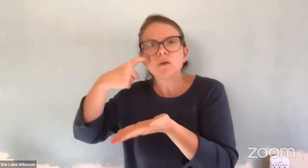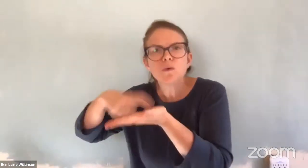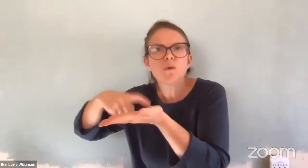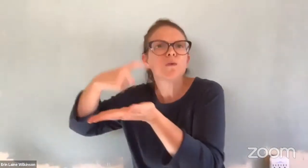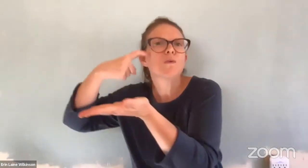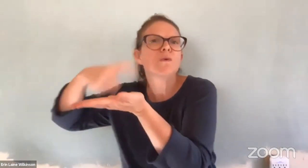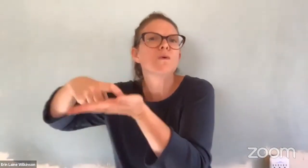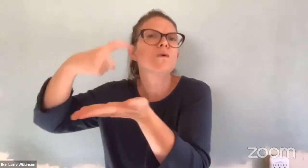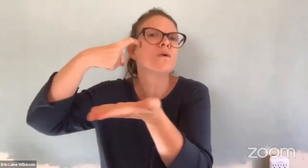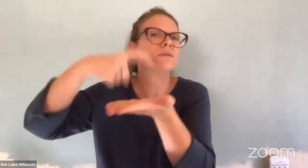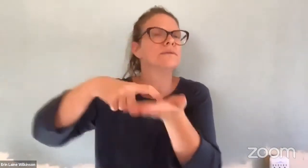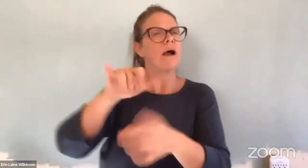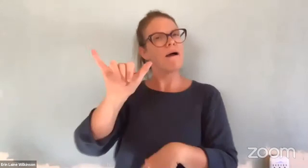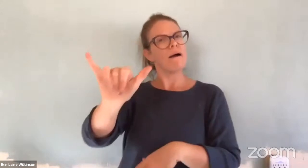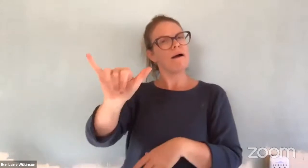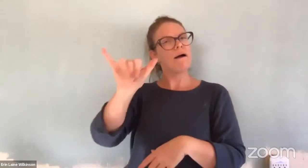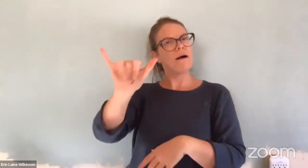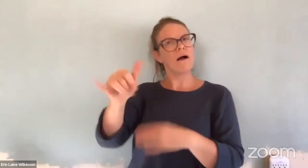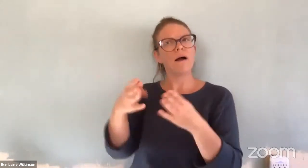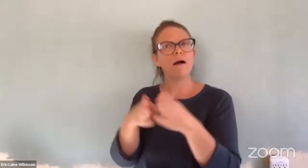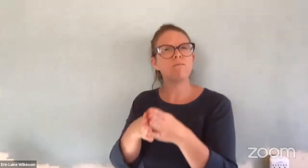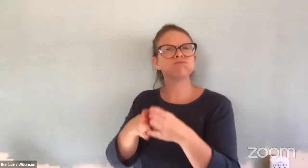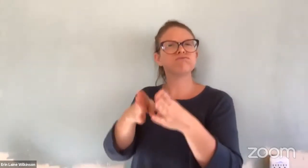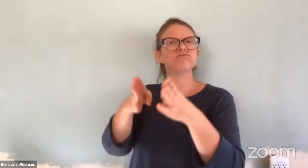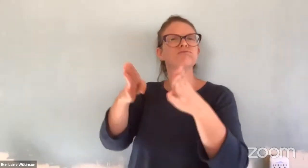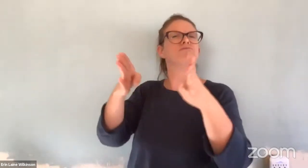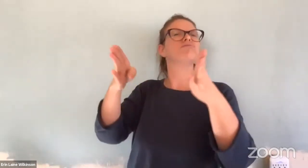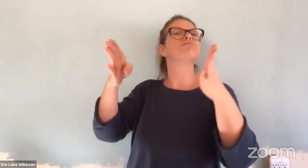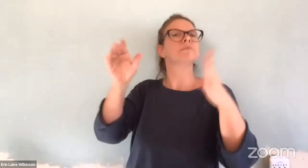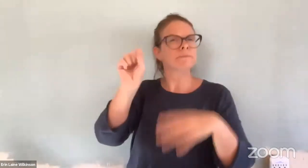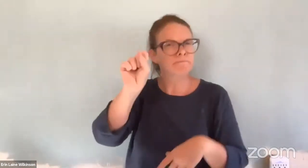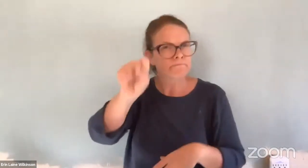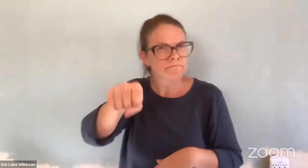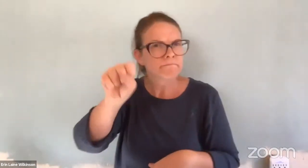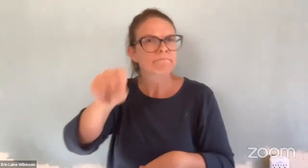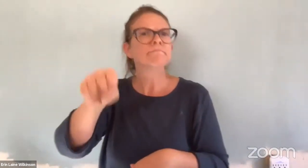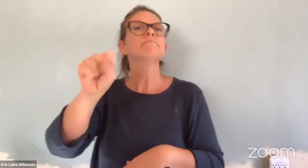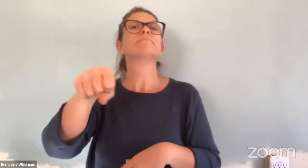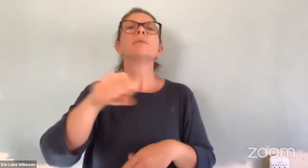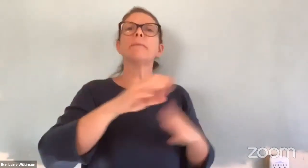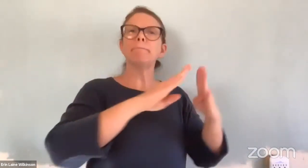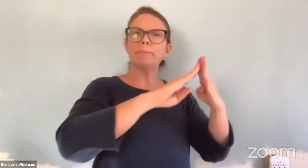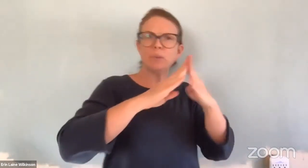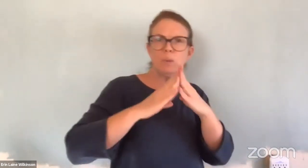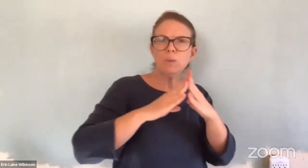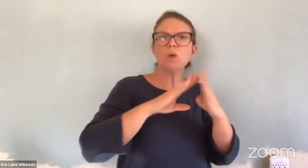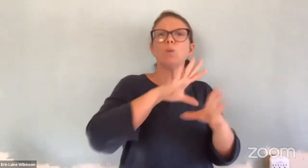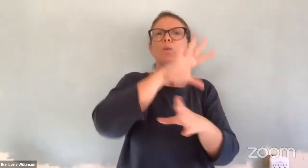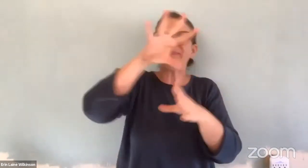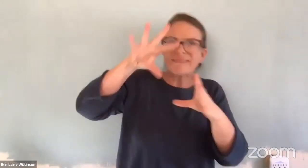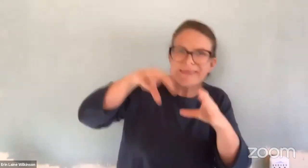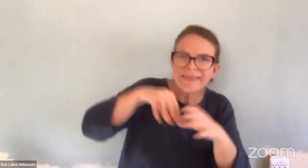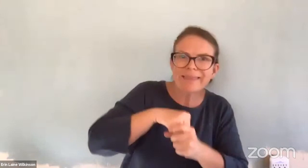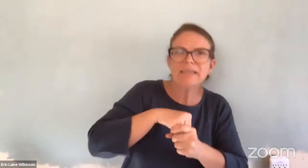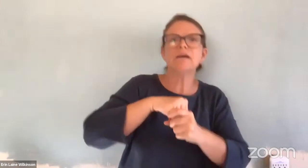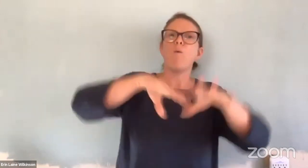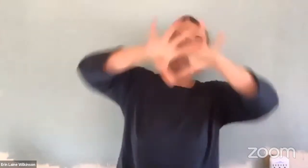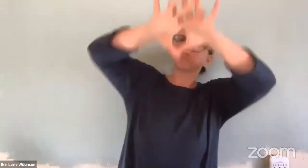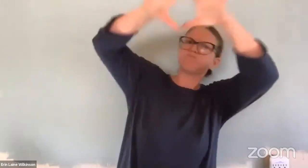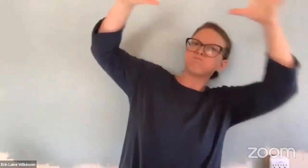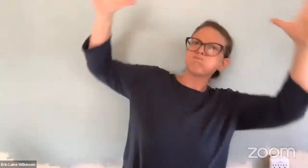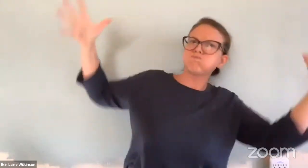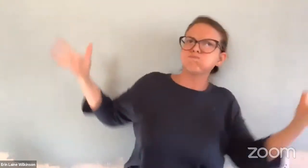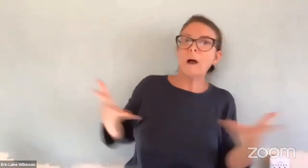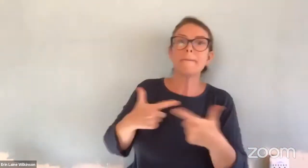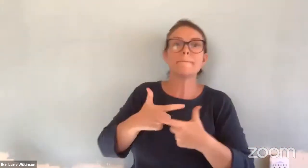social linguistics could study and have studied. And I think there has been more of a recognition that that type of study is happening more and